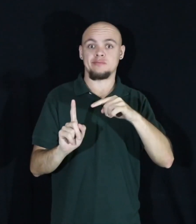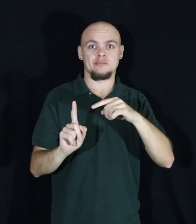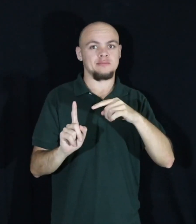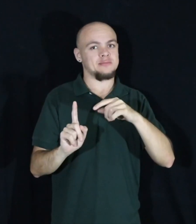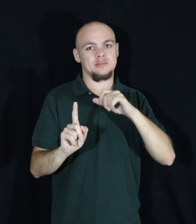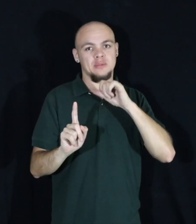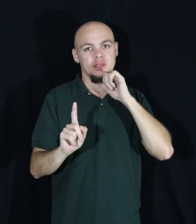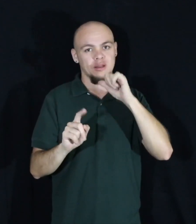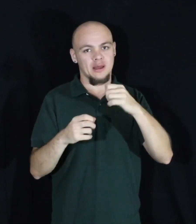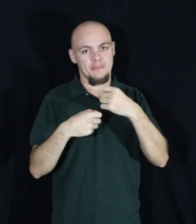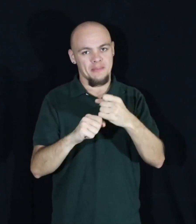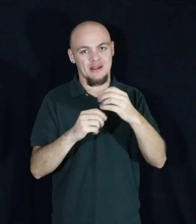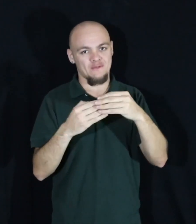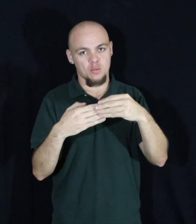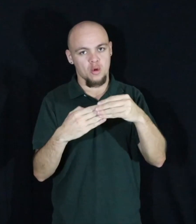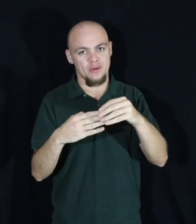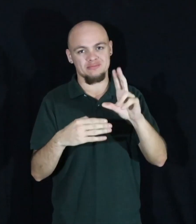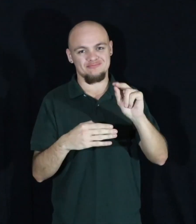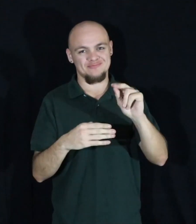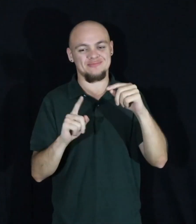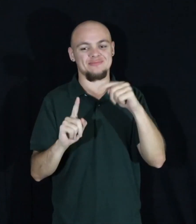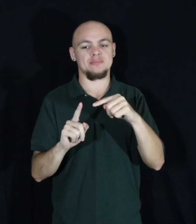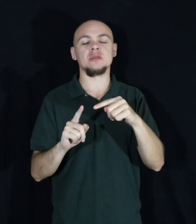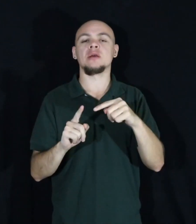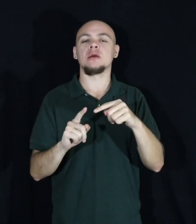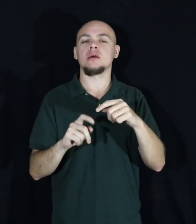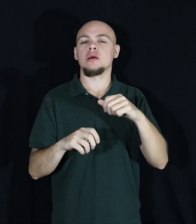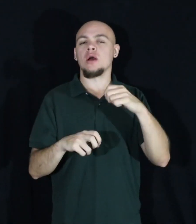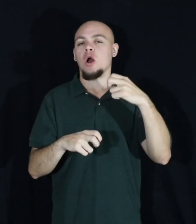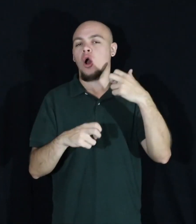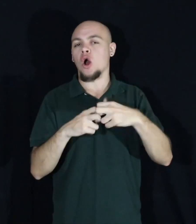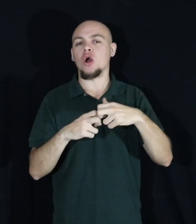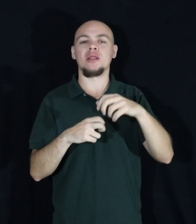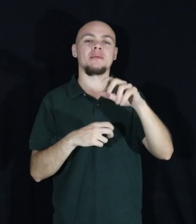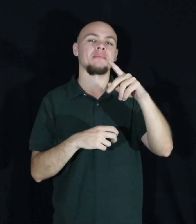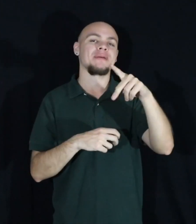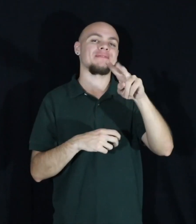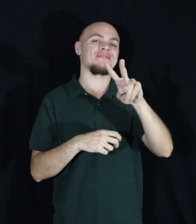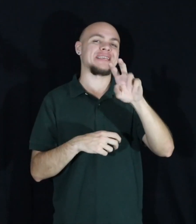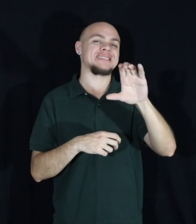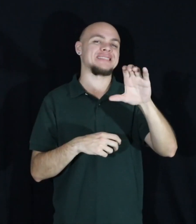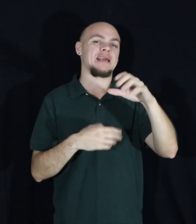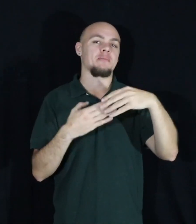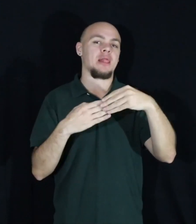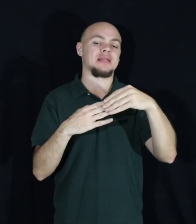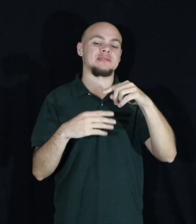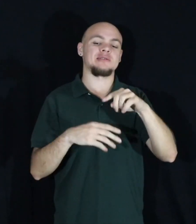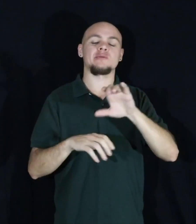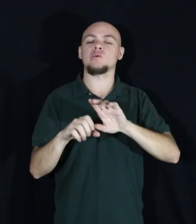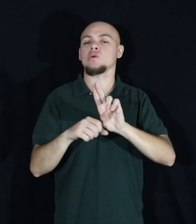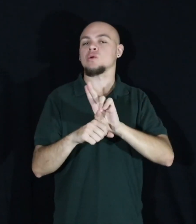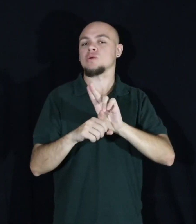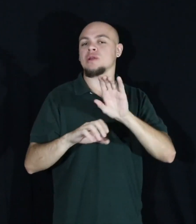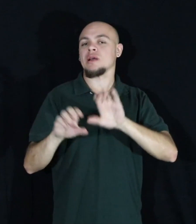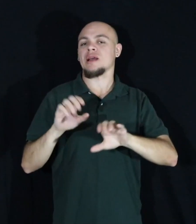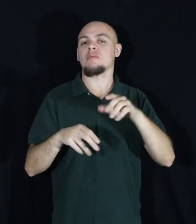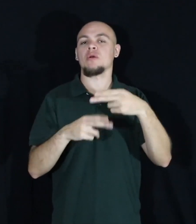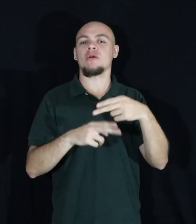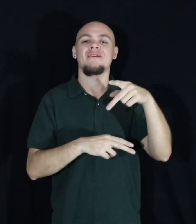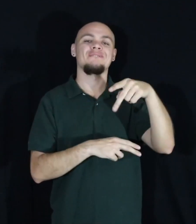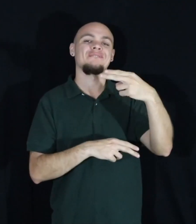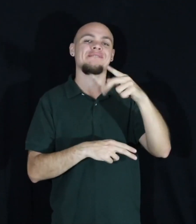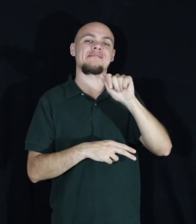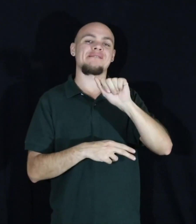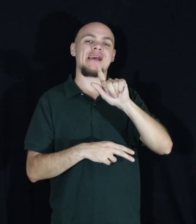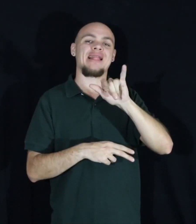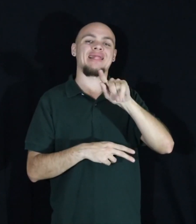not made of rubber. In fact, they're made of rigid PVC plastic, and they use a chemical called phthalates, which is